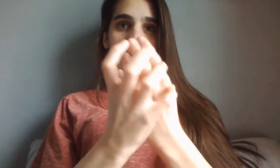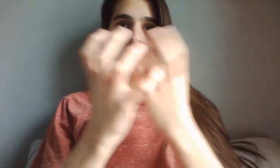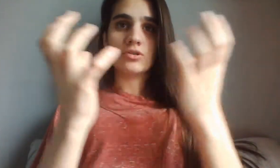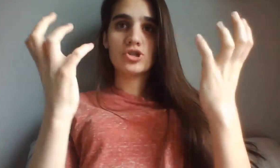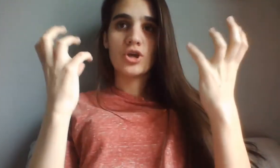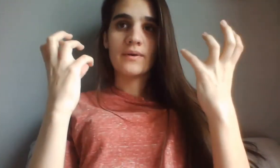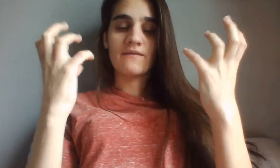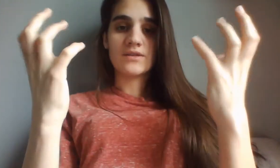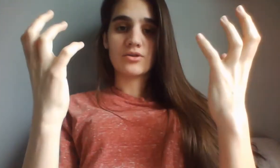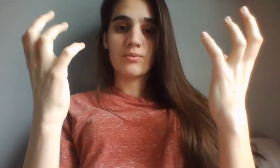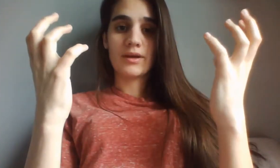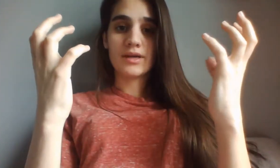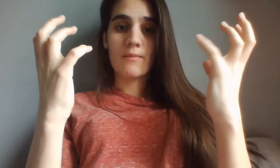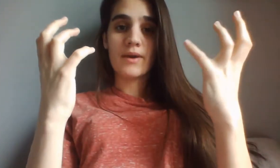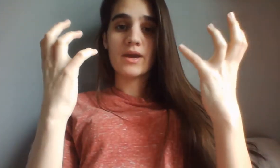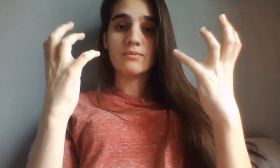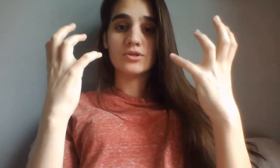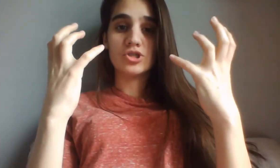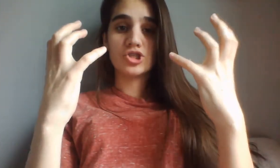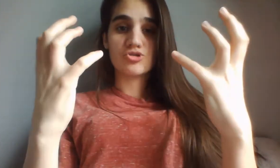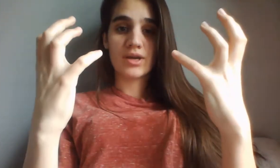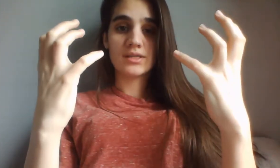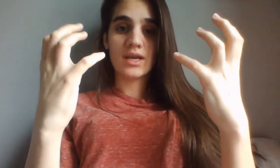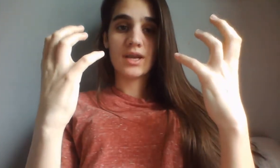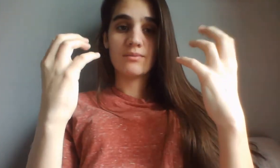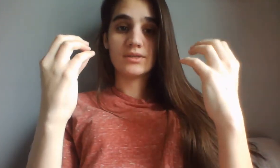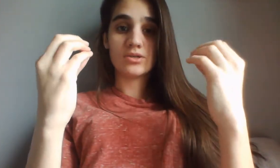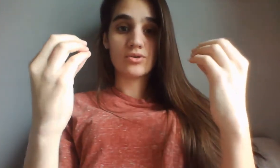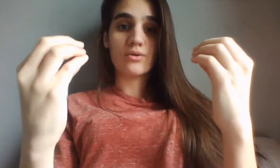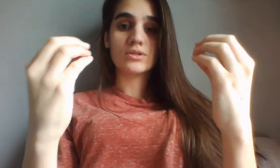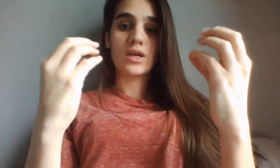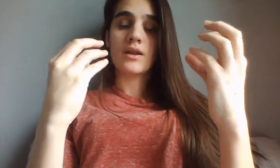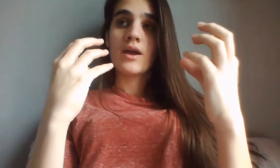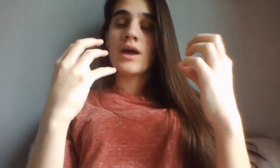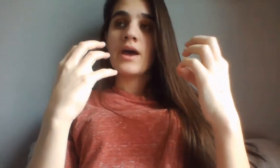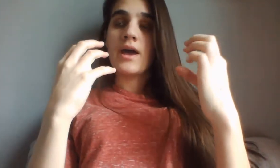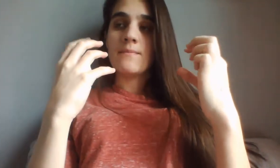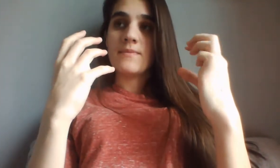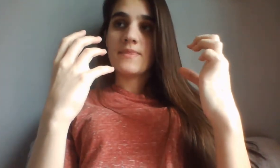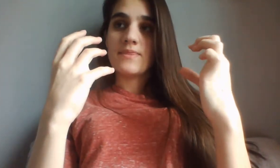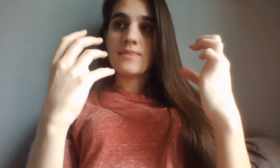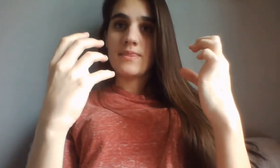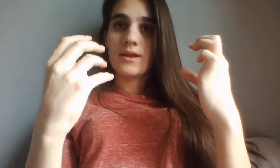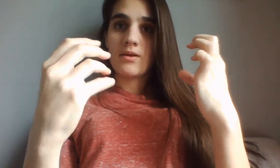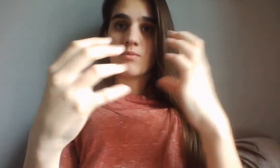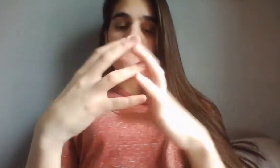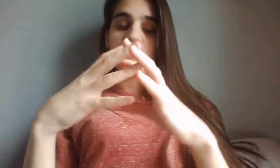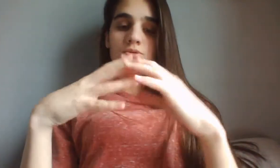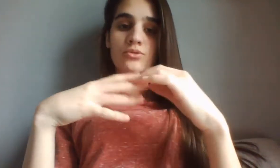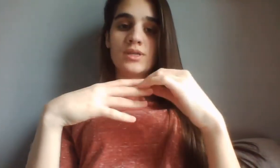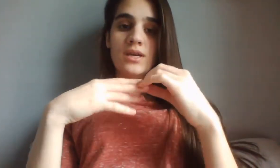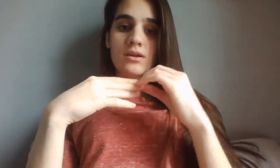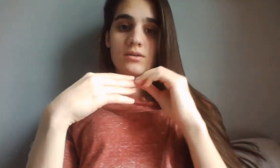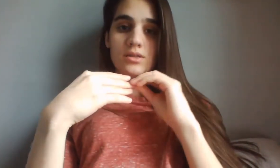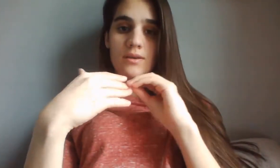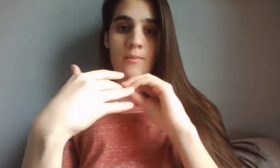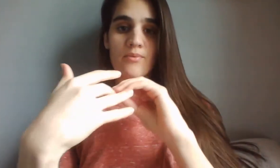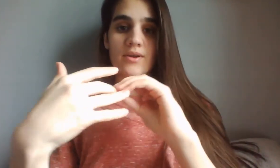external, showing a physical breakdown, but it was distressing, it was exhausting, more physical tears and the